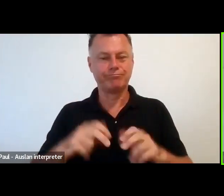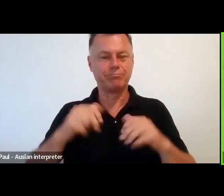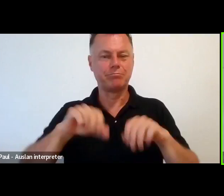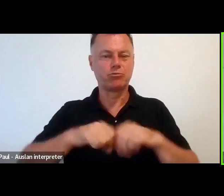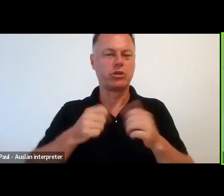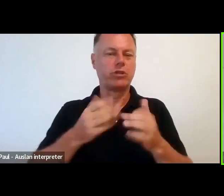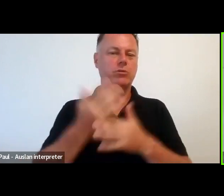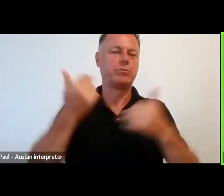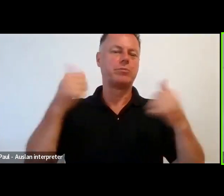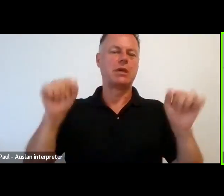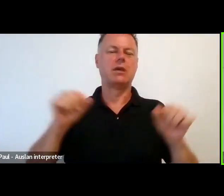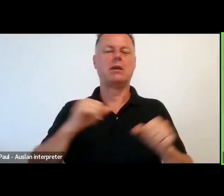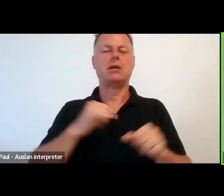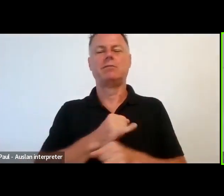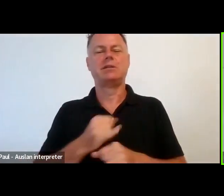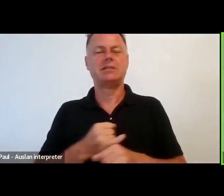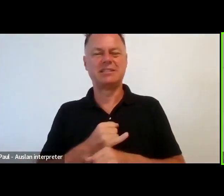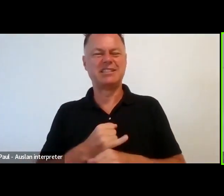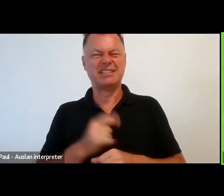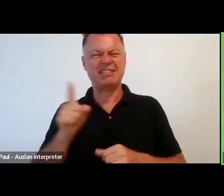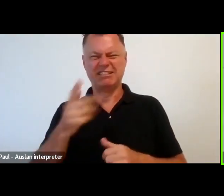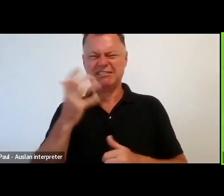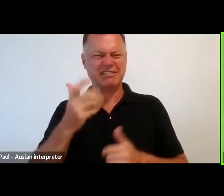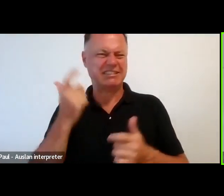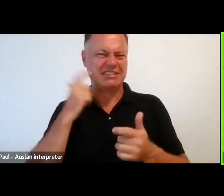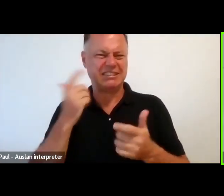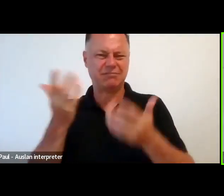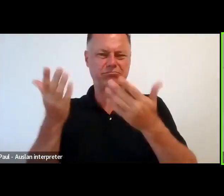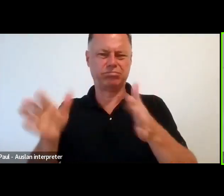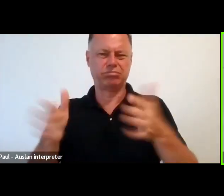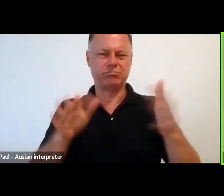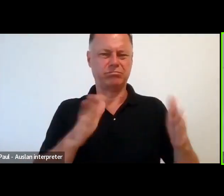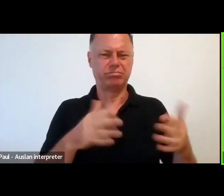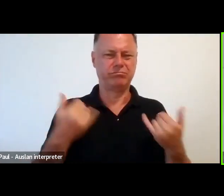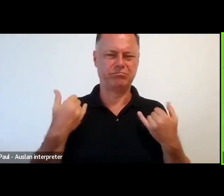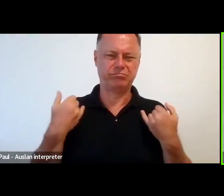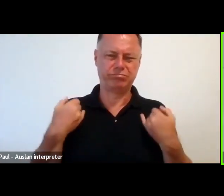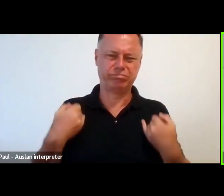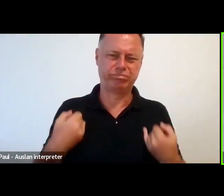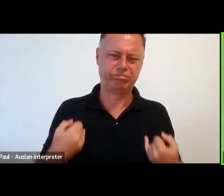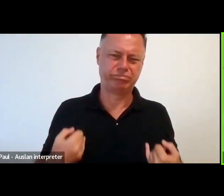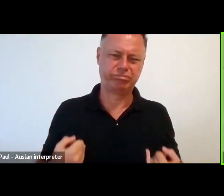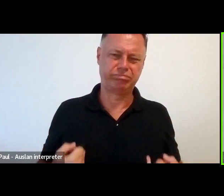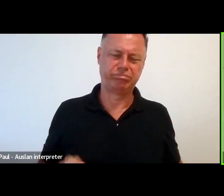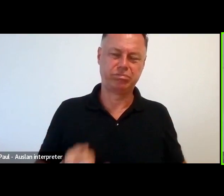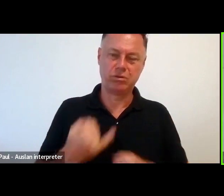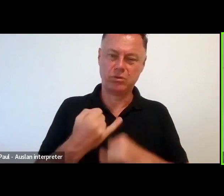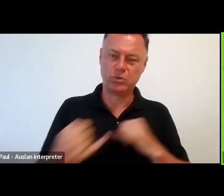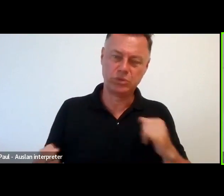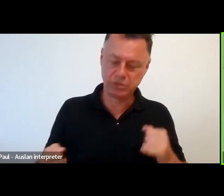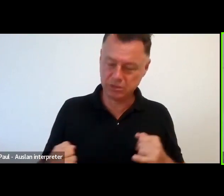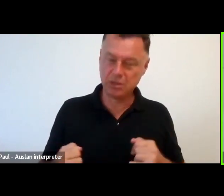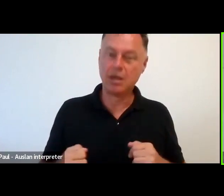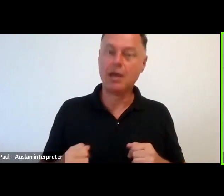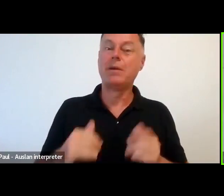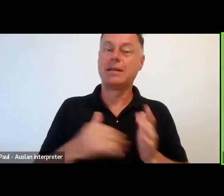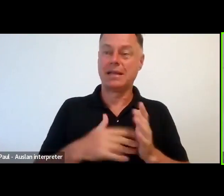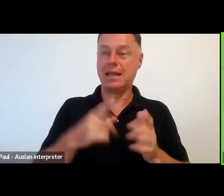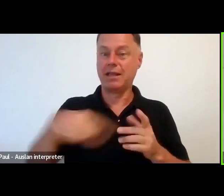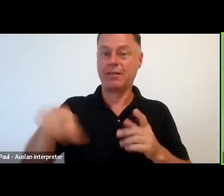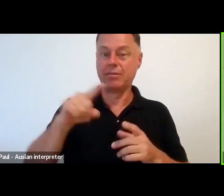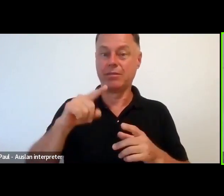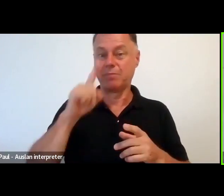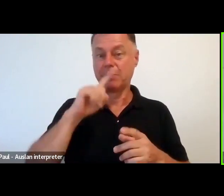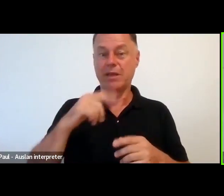grave outcomes from those infections. But at this stage, we're finding that mild disease is occurring after